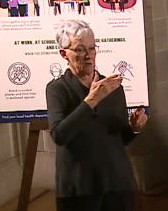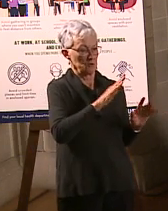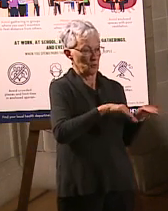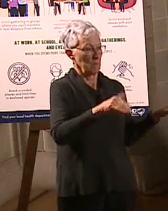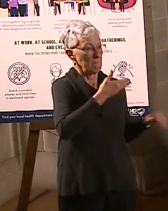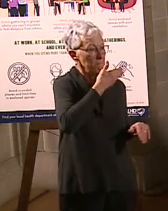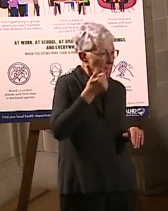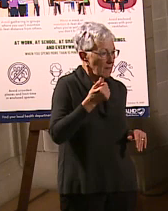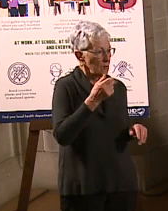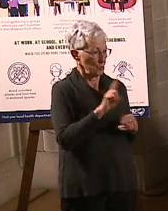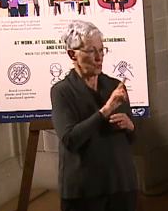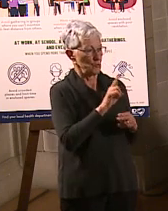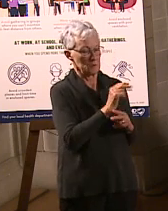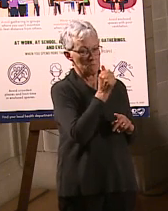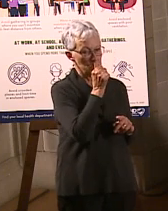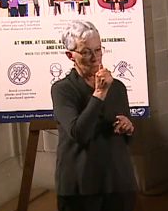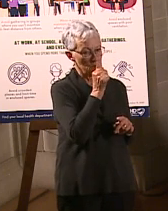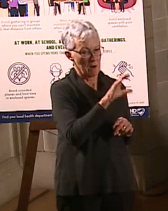Nebraska.